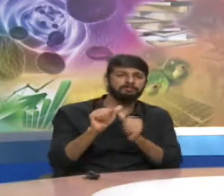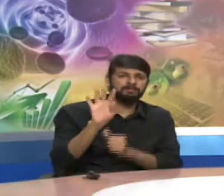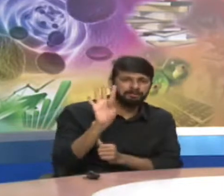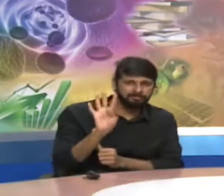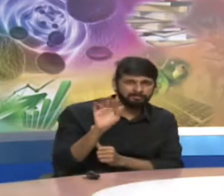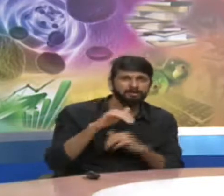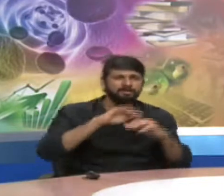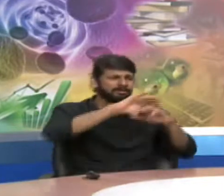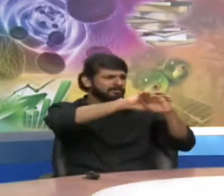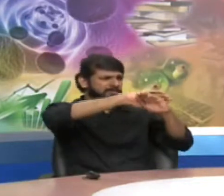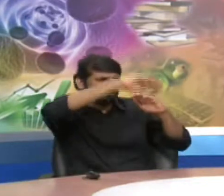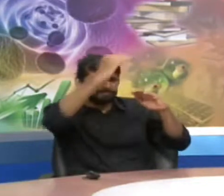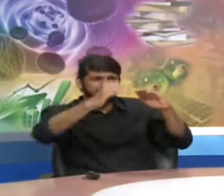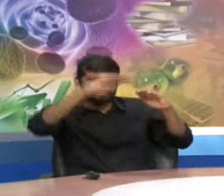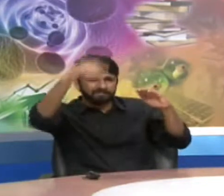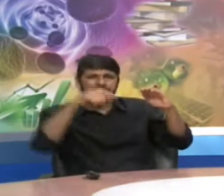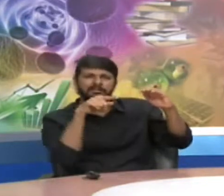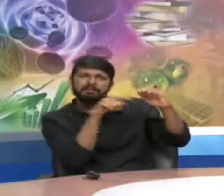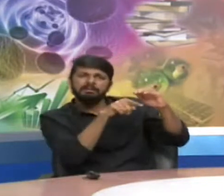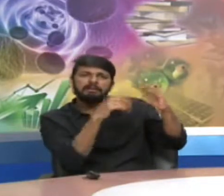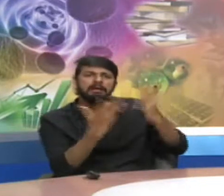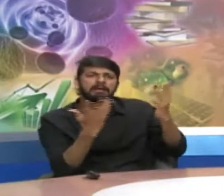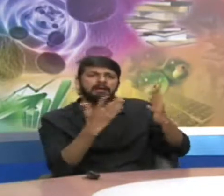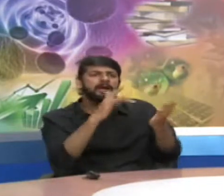Answer 4 is Cave 17.